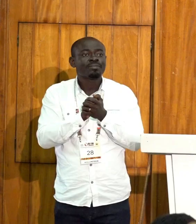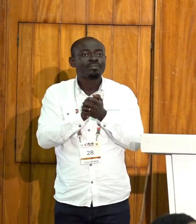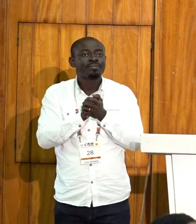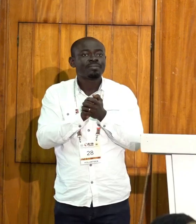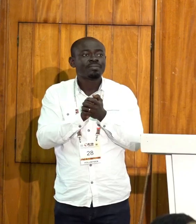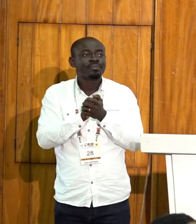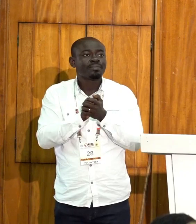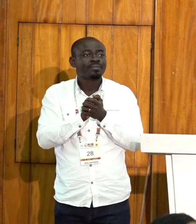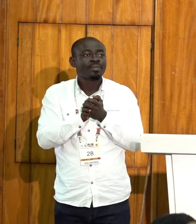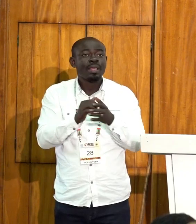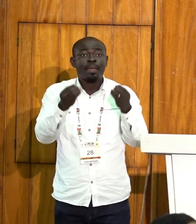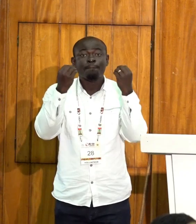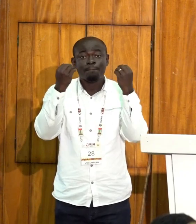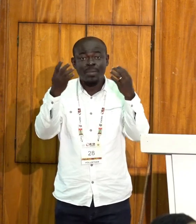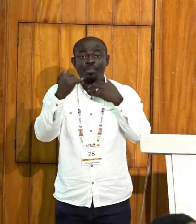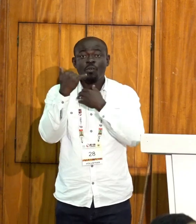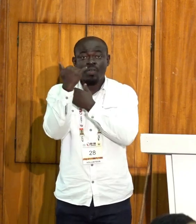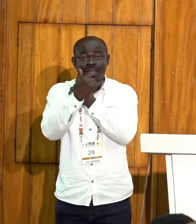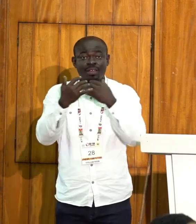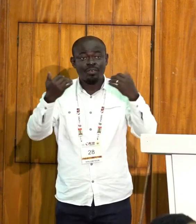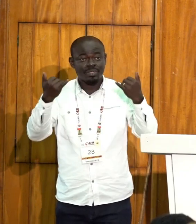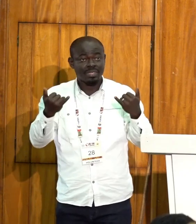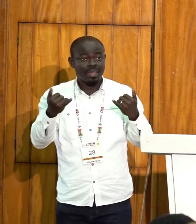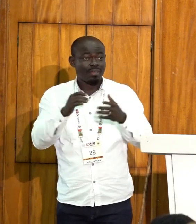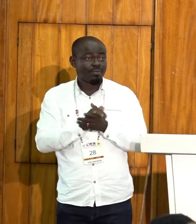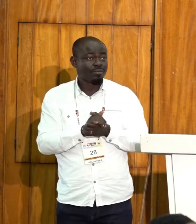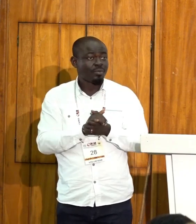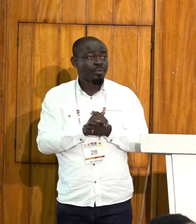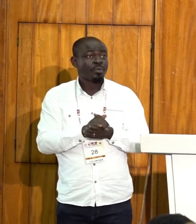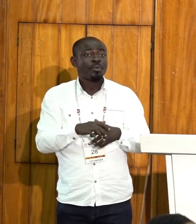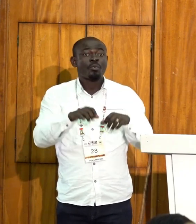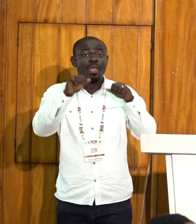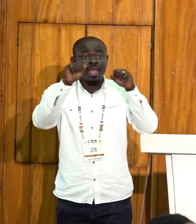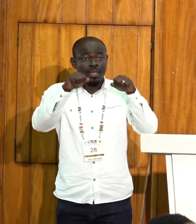in a lot of our countries now, we are able to